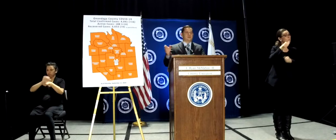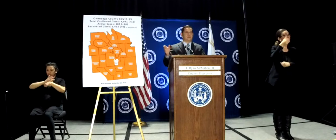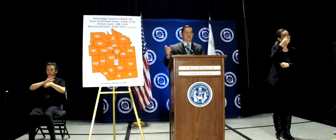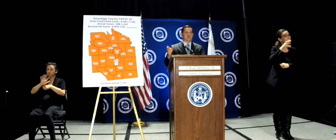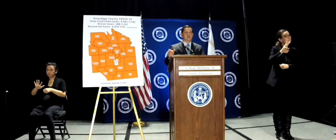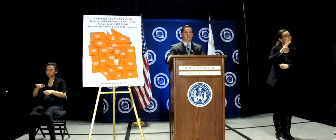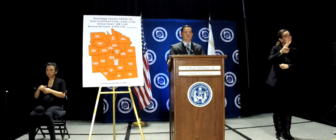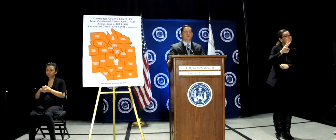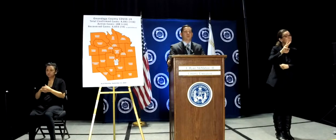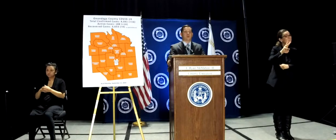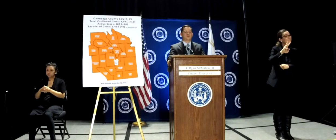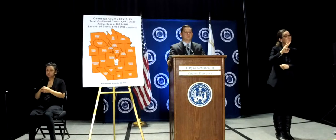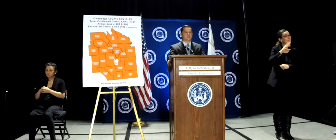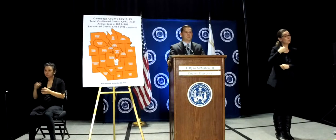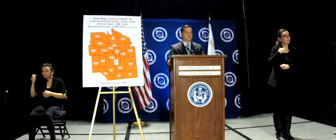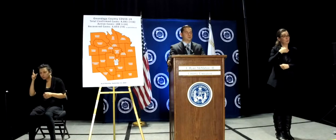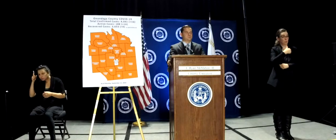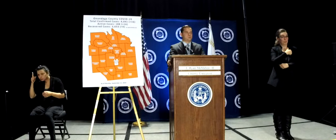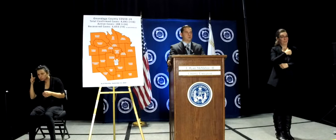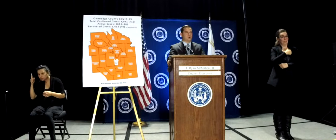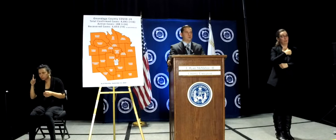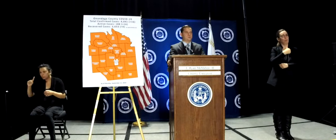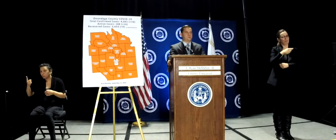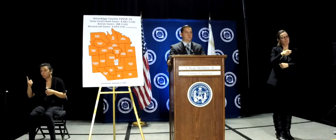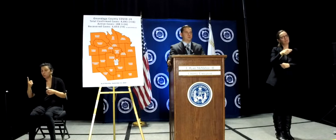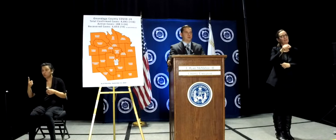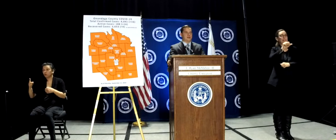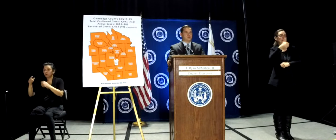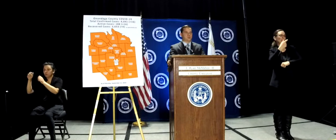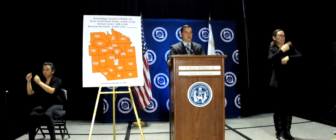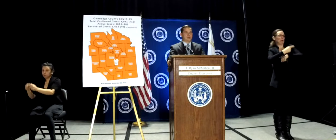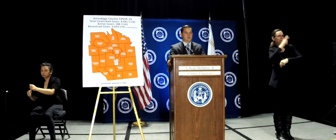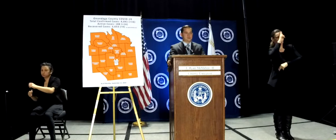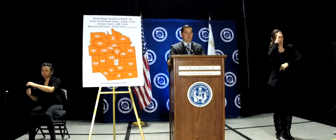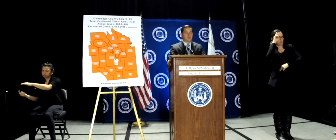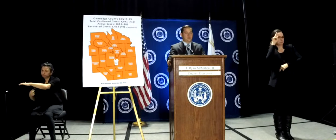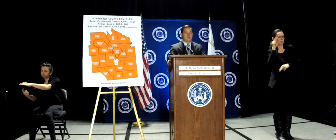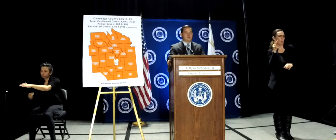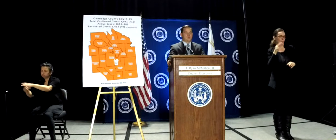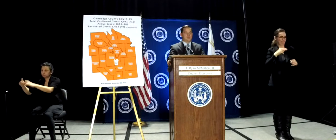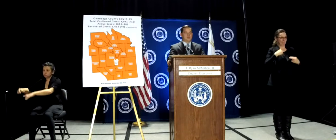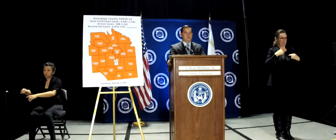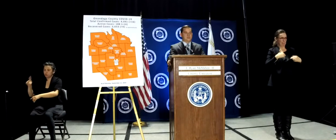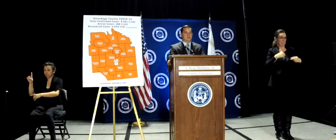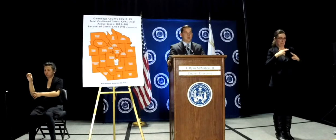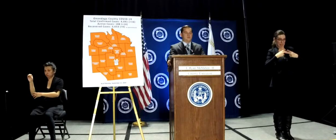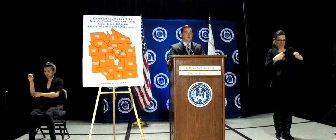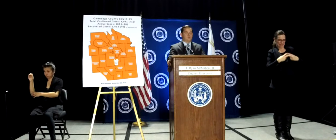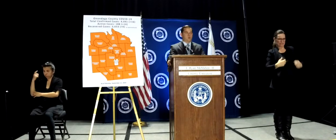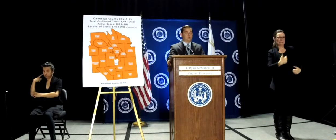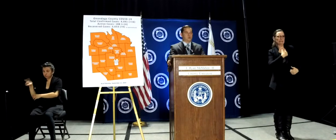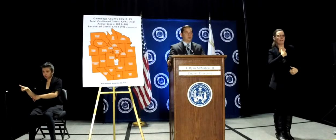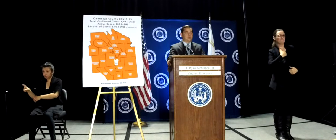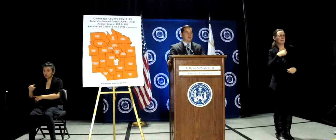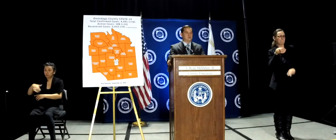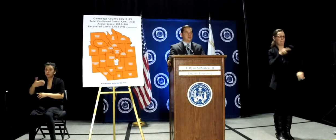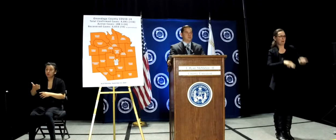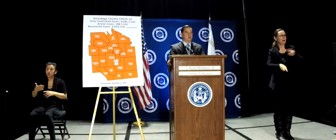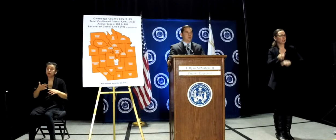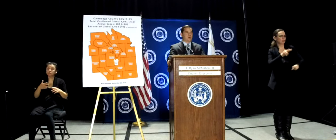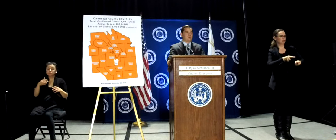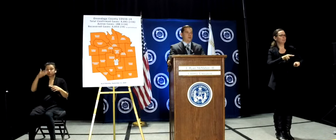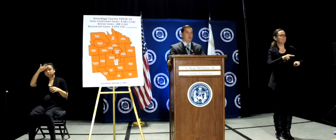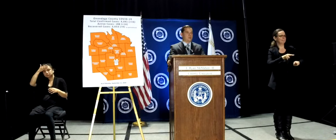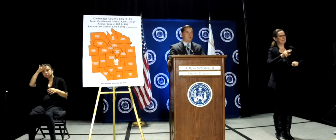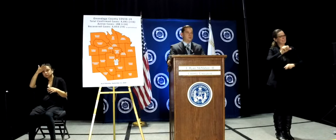leave isolation with improved symptoms, no symptoms for the last 3 days. So what you see is often 1 or 2 days you'll see